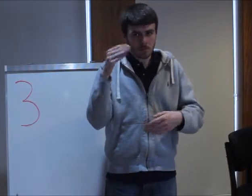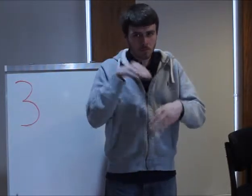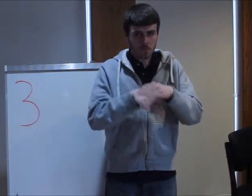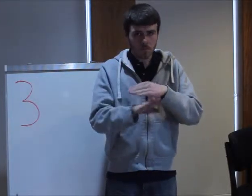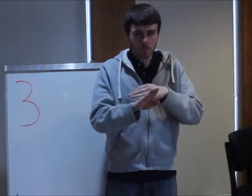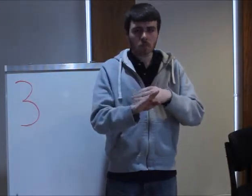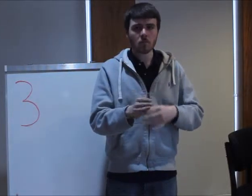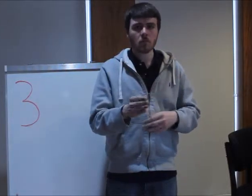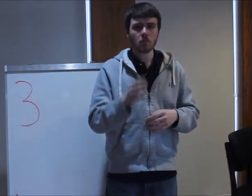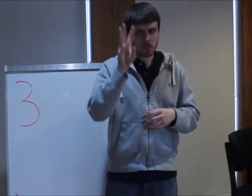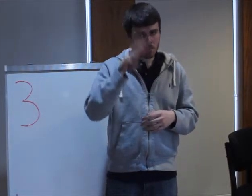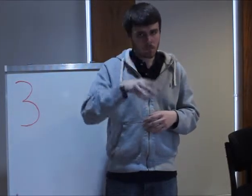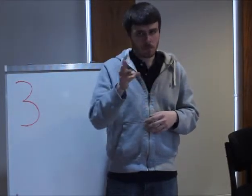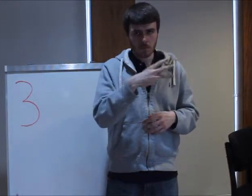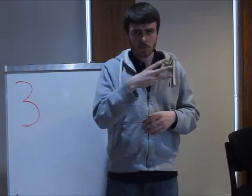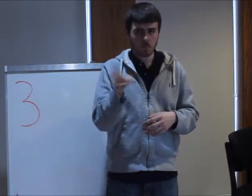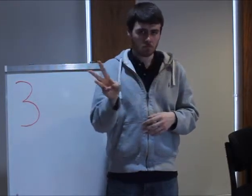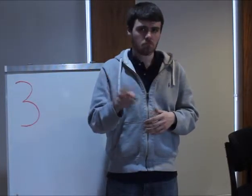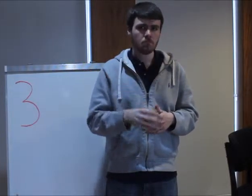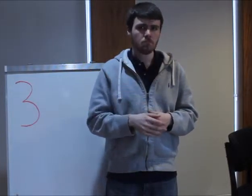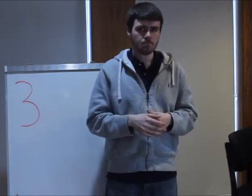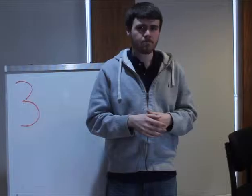seen in a graph.